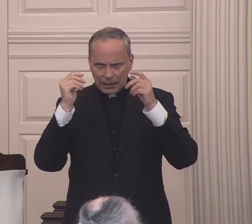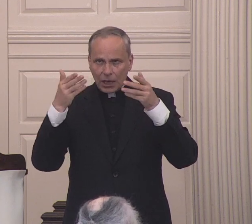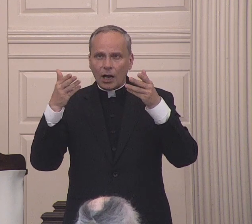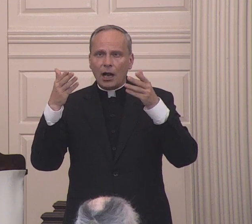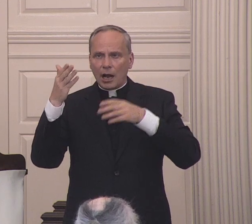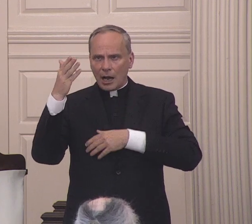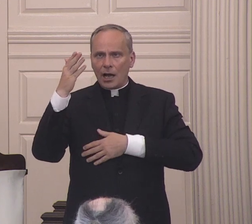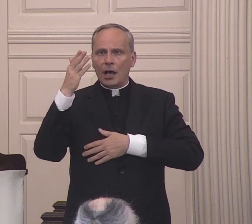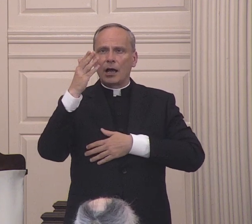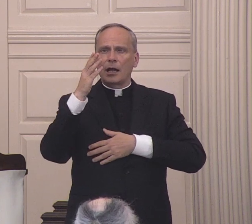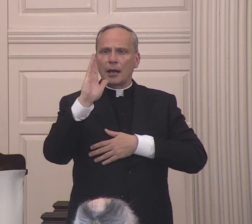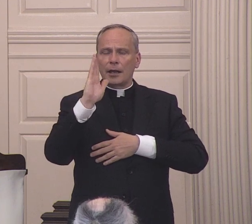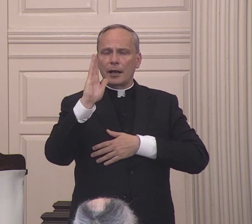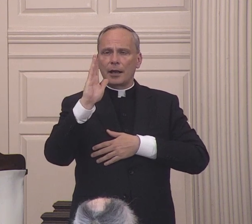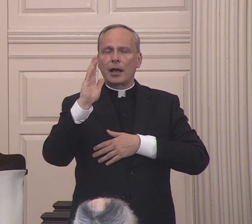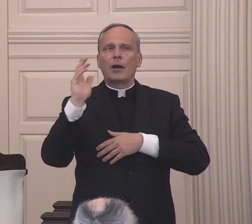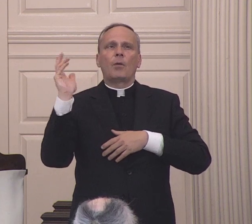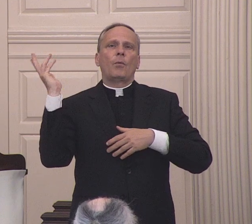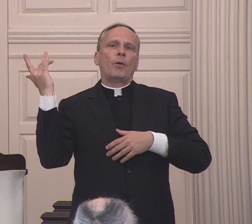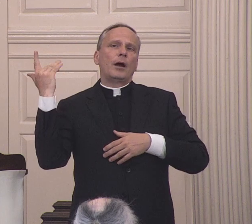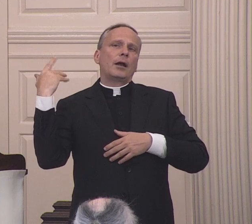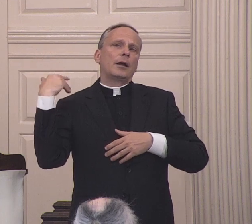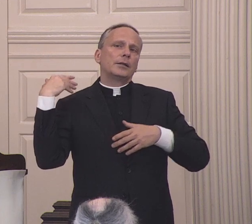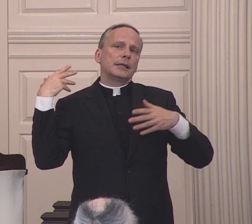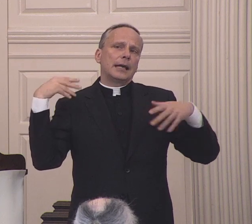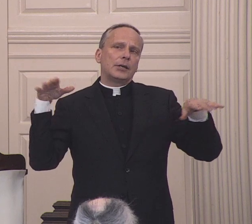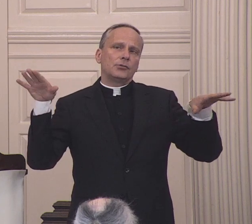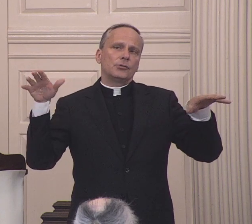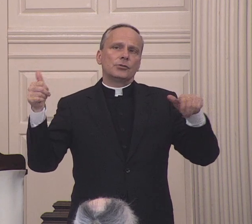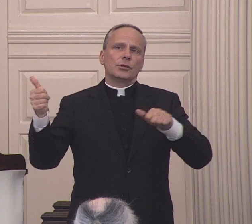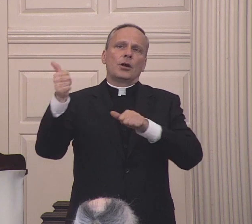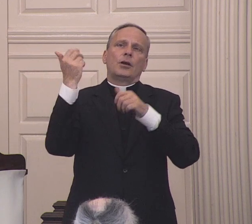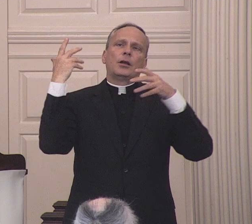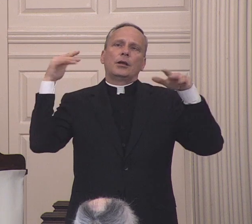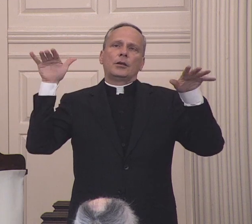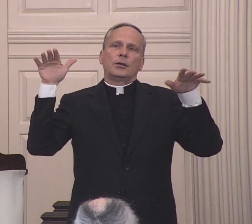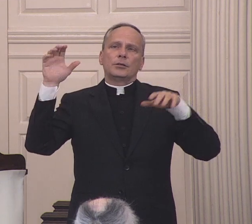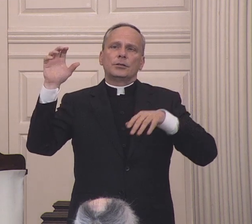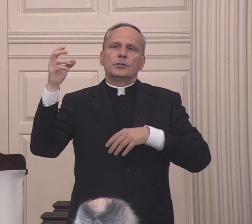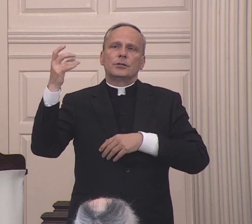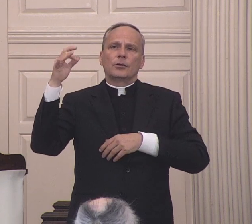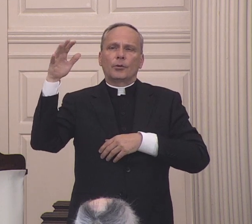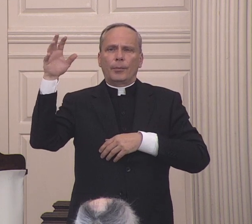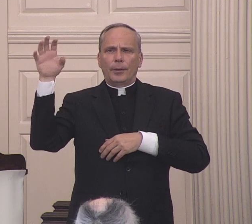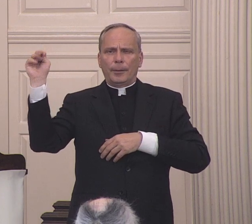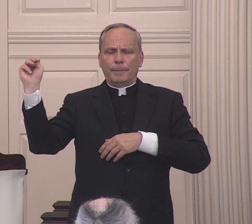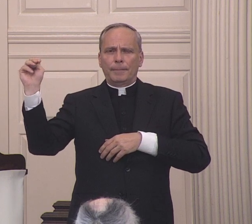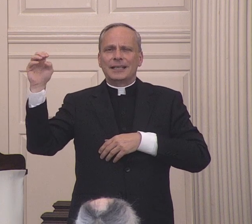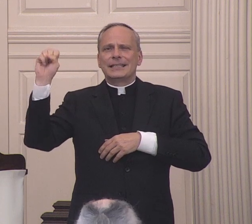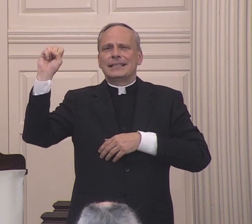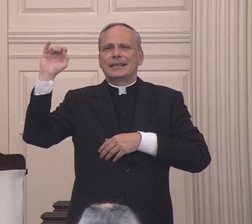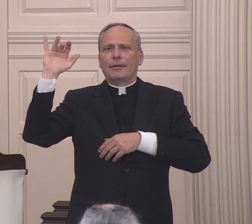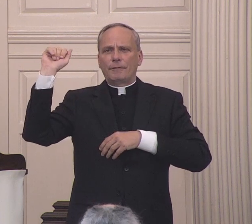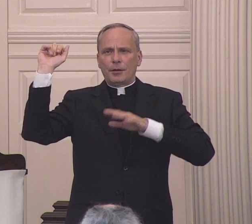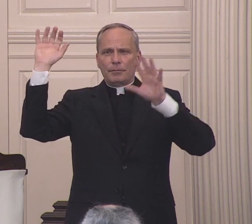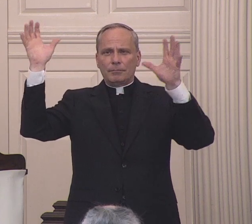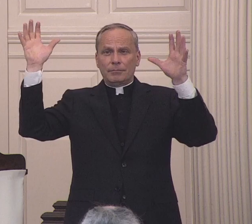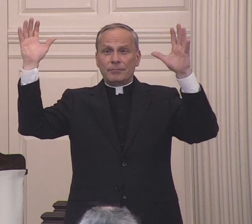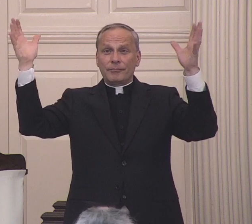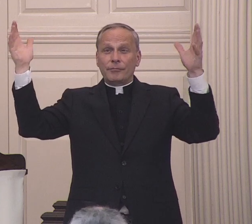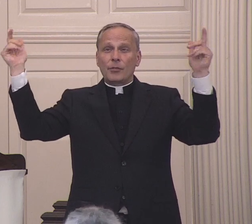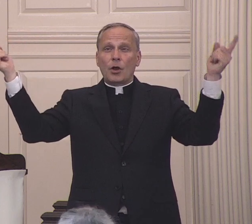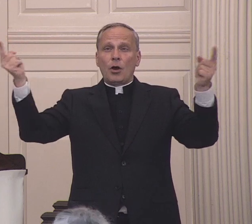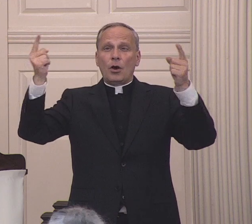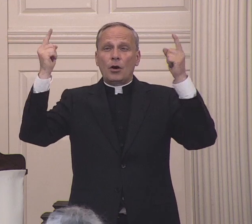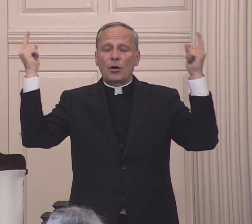For this is praised by angels and archangels, cherubim, too, and seraphim, who never cease